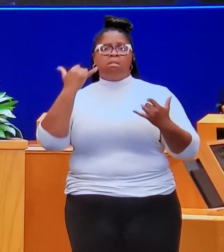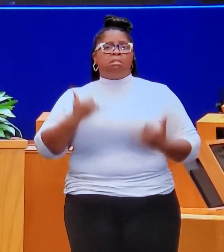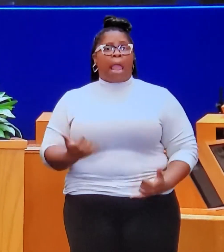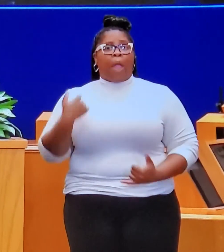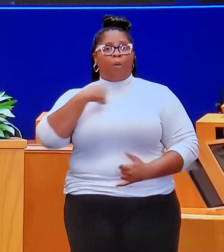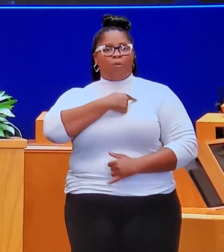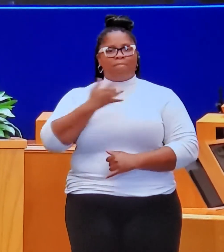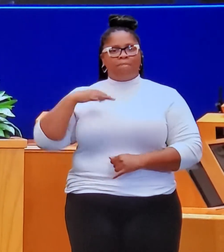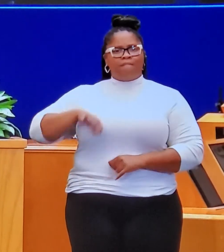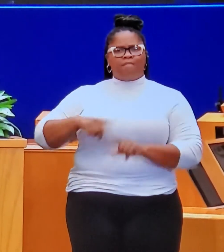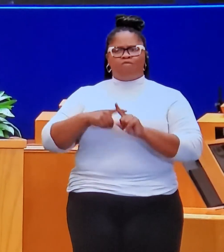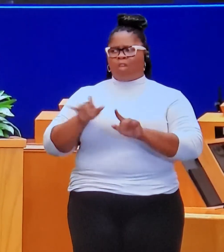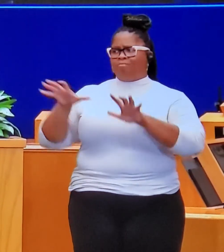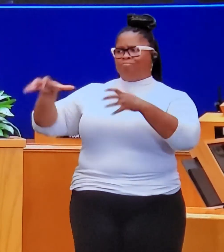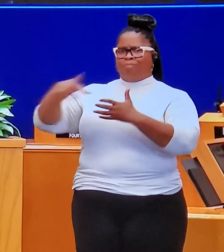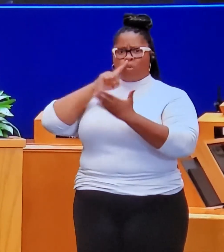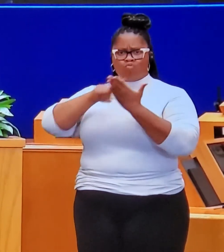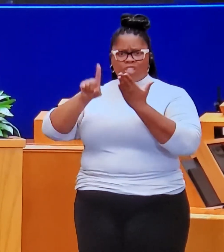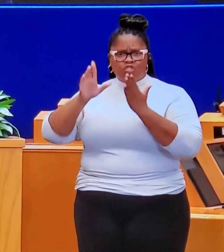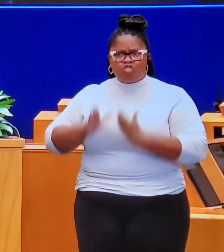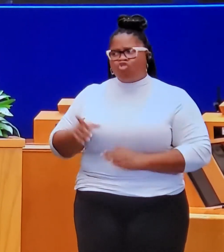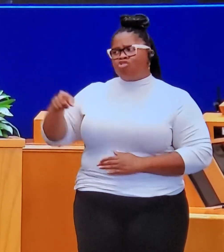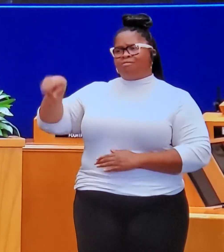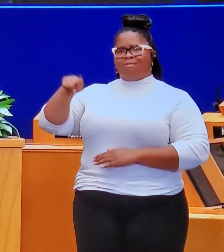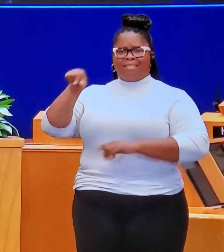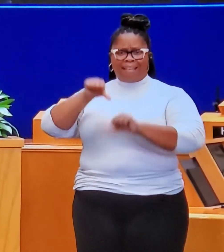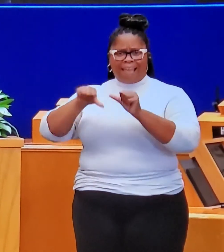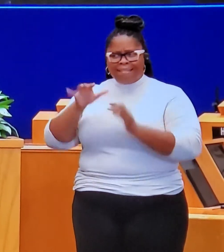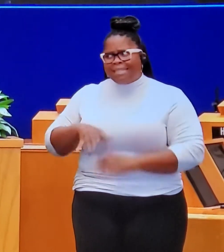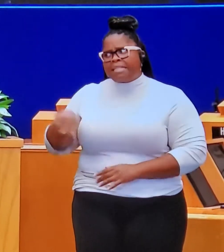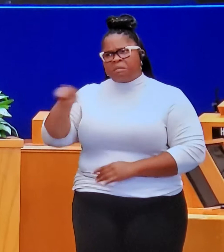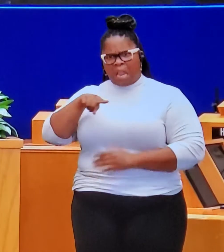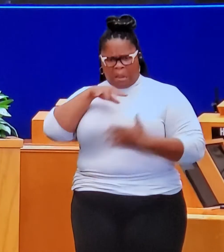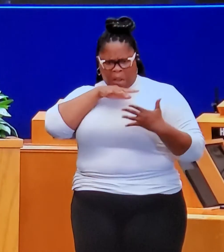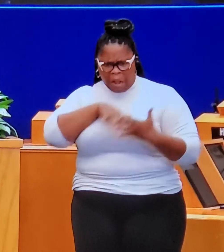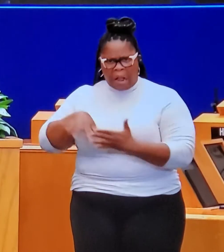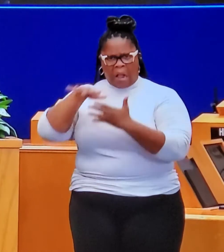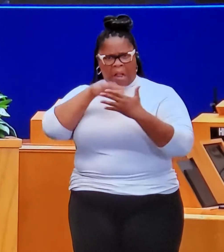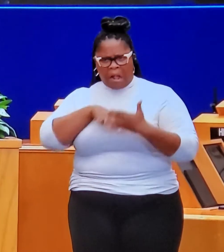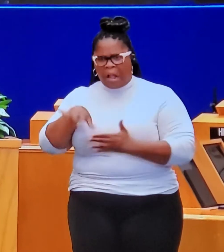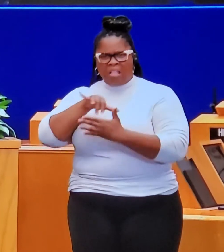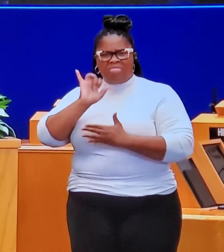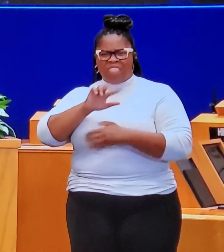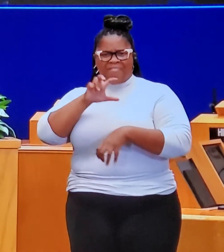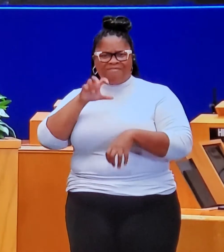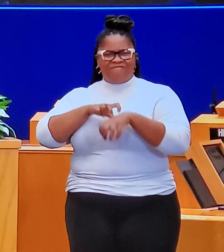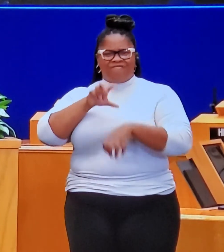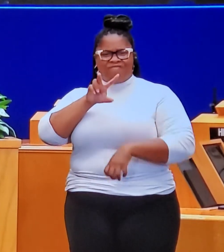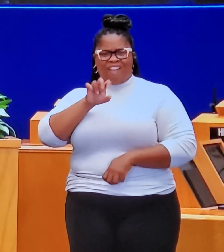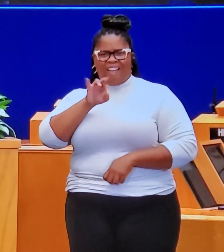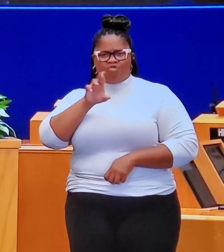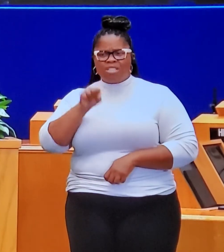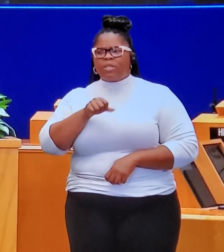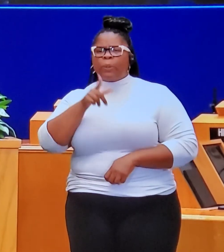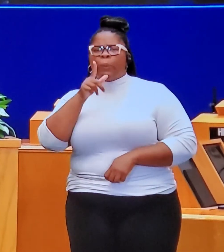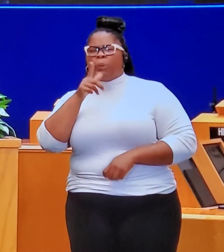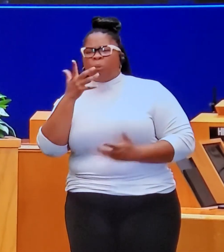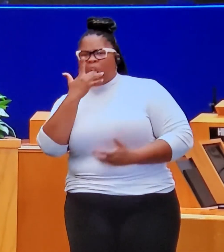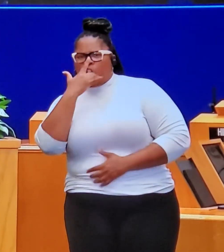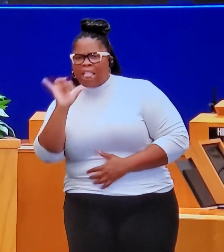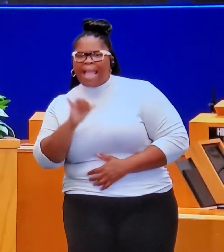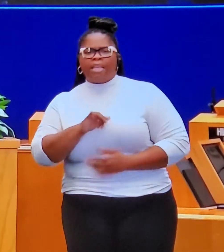and scientists that are doing a lot of studying of what this virus is and who's most likely to get